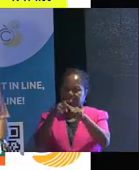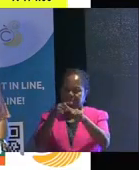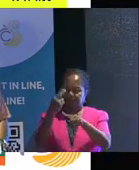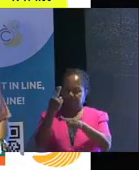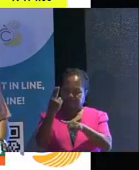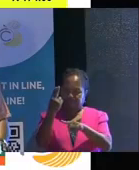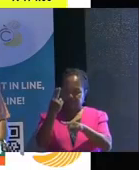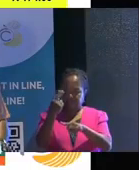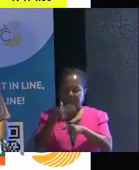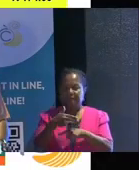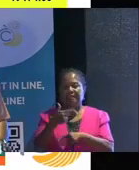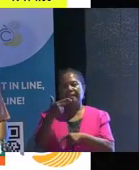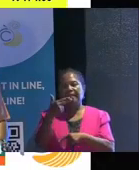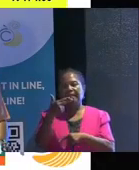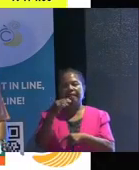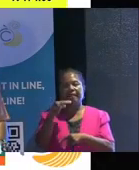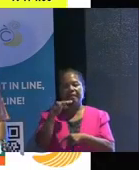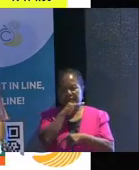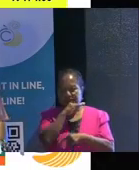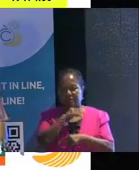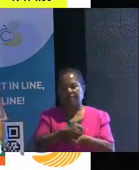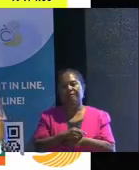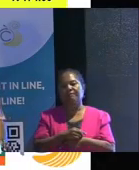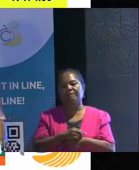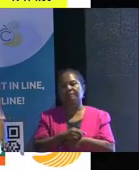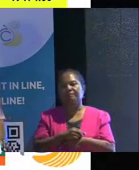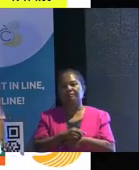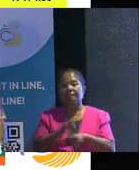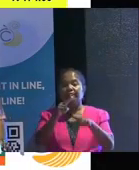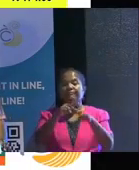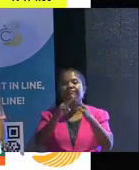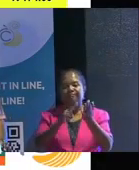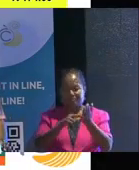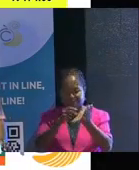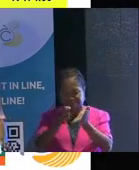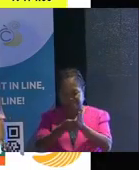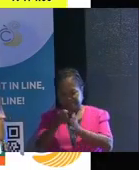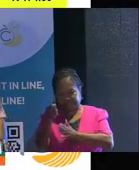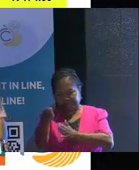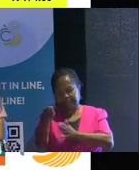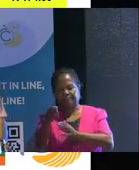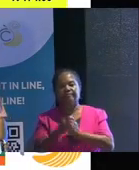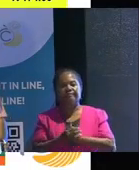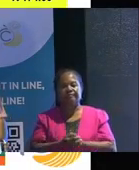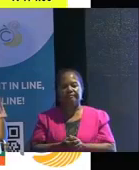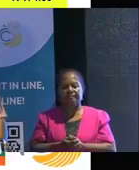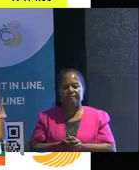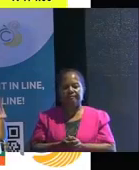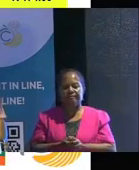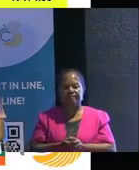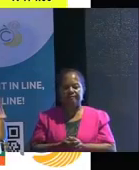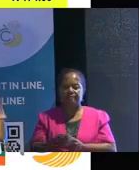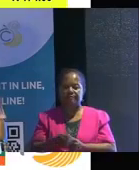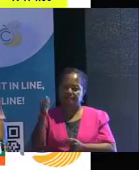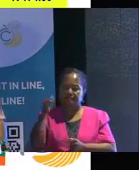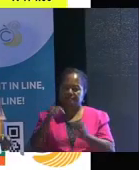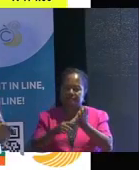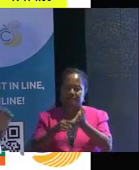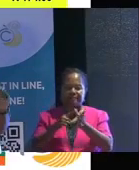we come up with 800 kina. 800 kina will be the fortnight salary. Going back to the tax